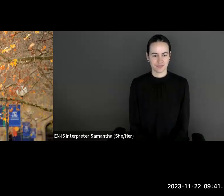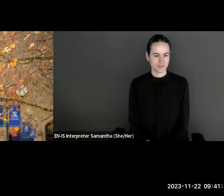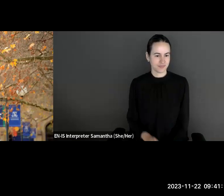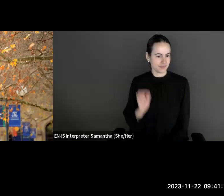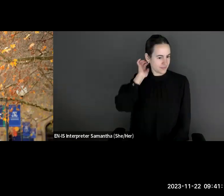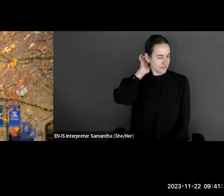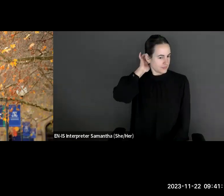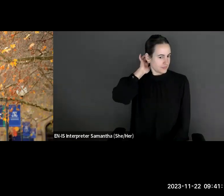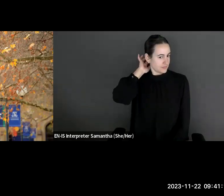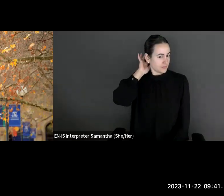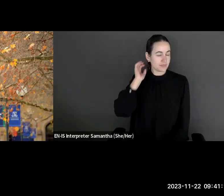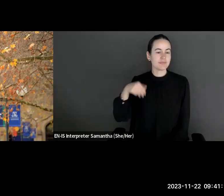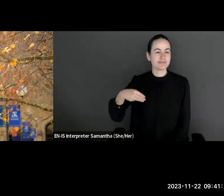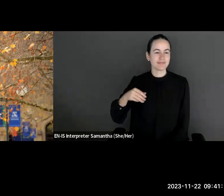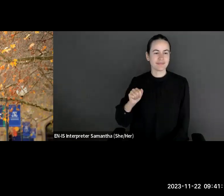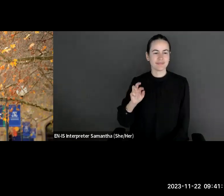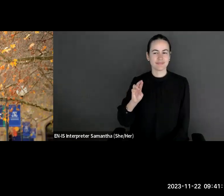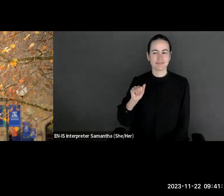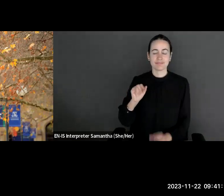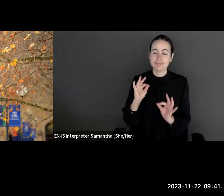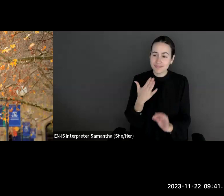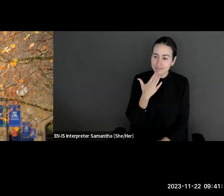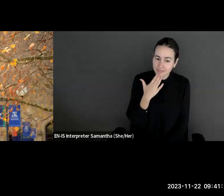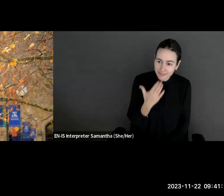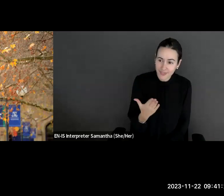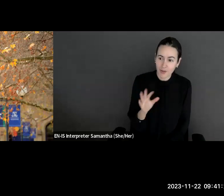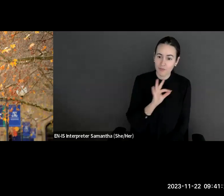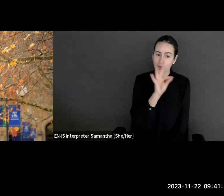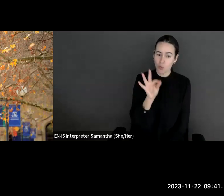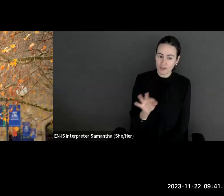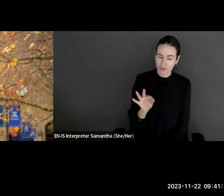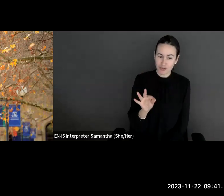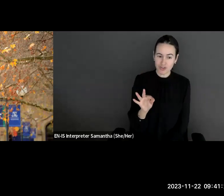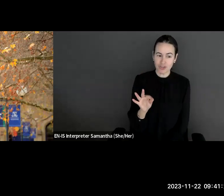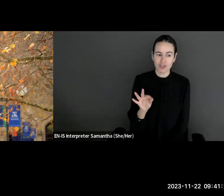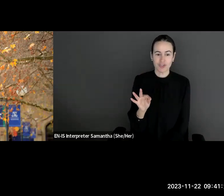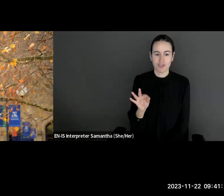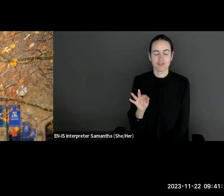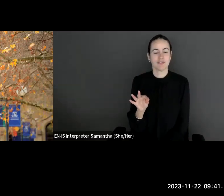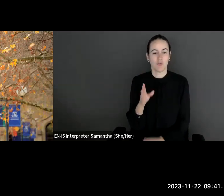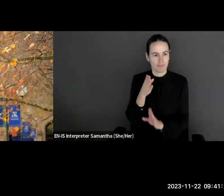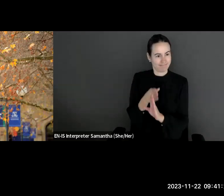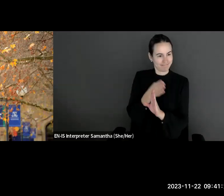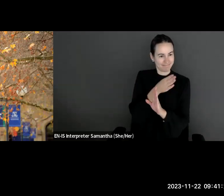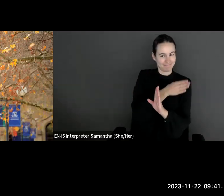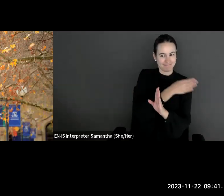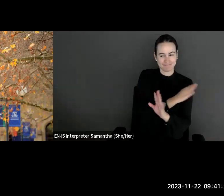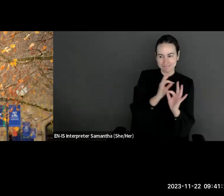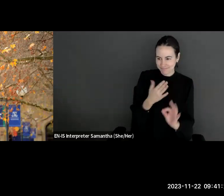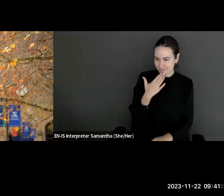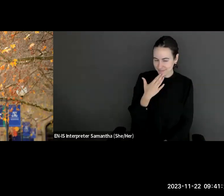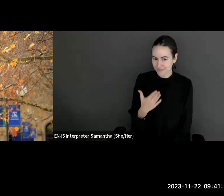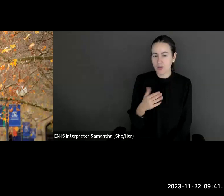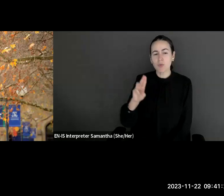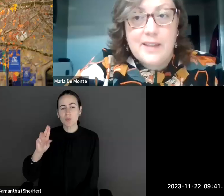So thank you very much, Norman, for your question, and also to the other people who asked questions. Ute, thank